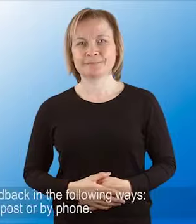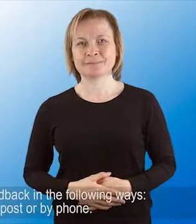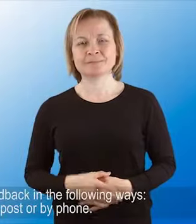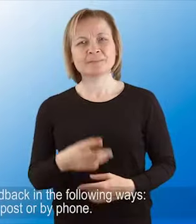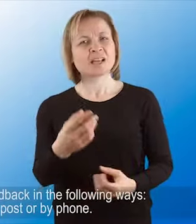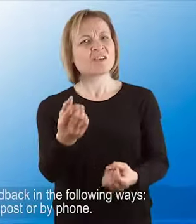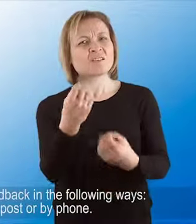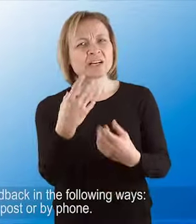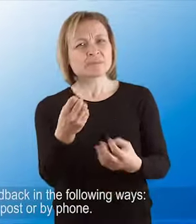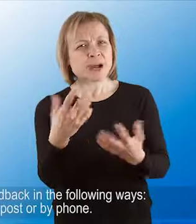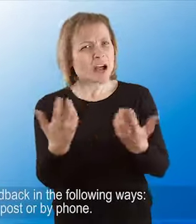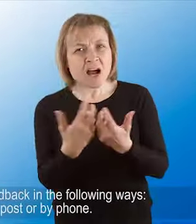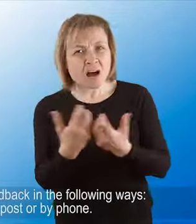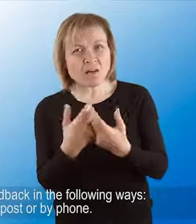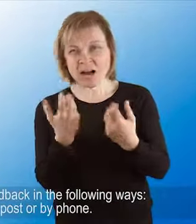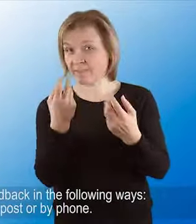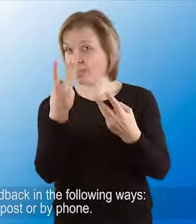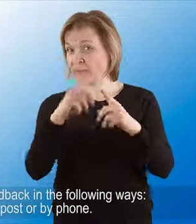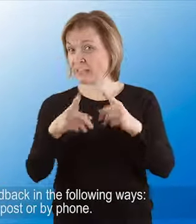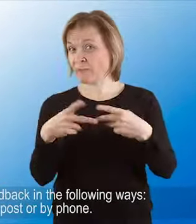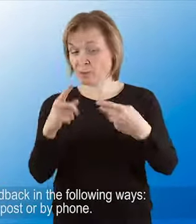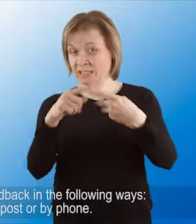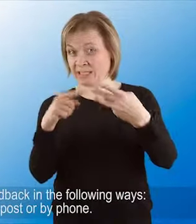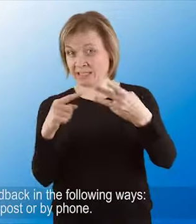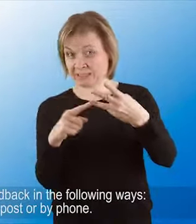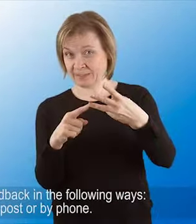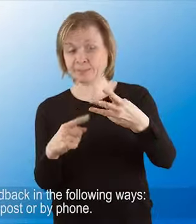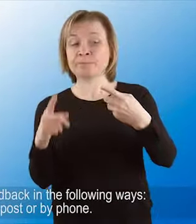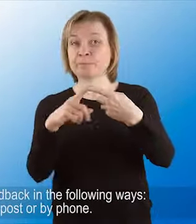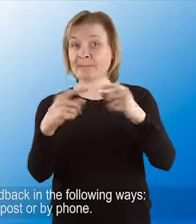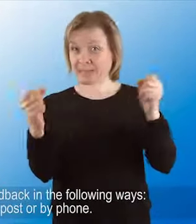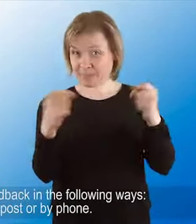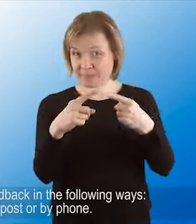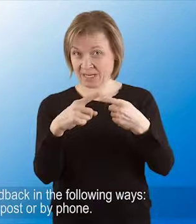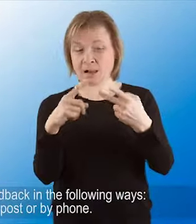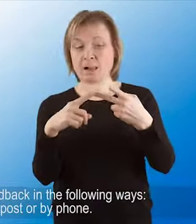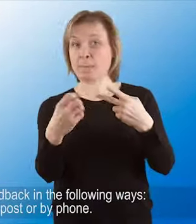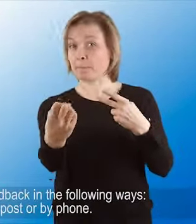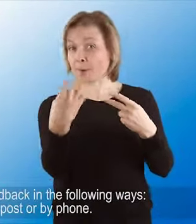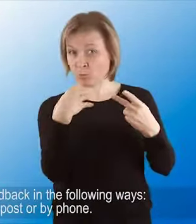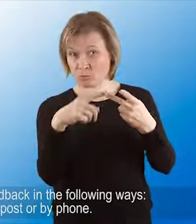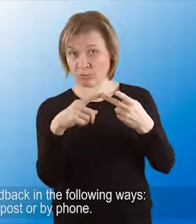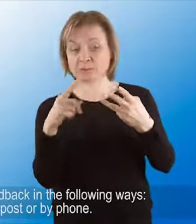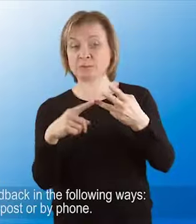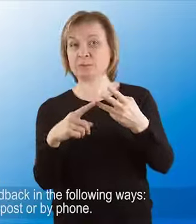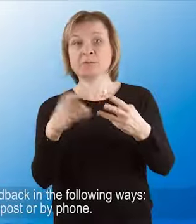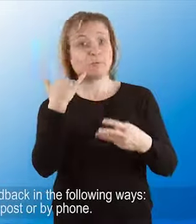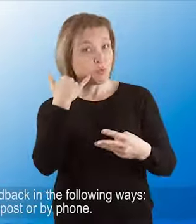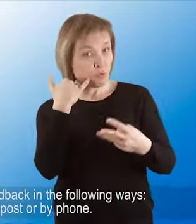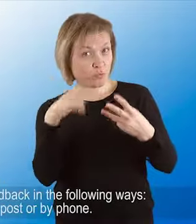You can give feedback in the following ways: email, post or by phone.